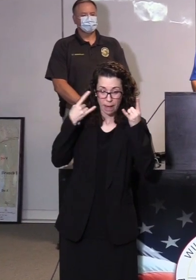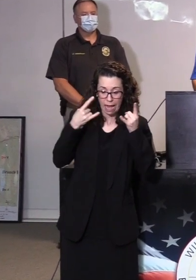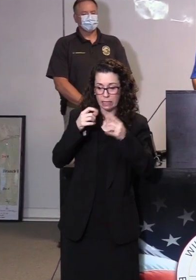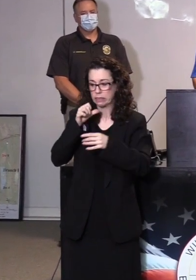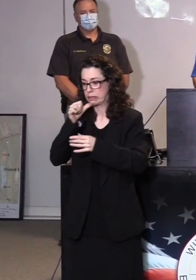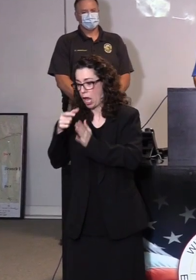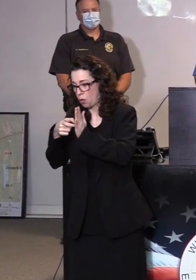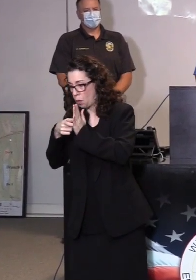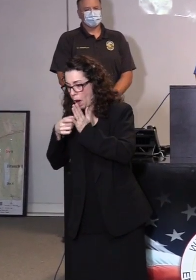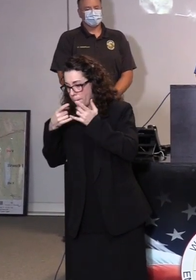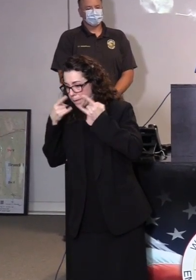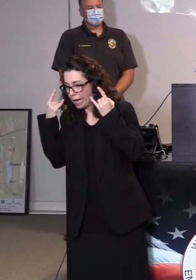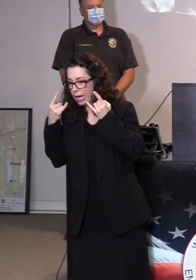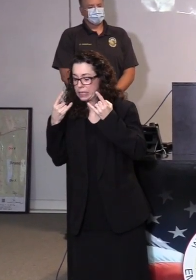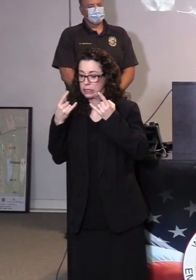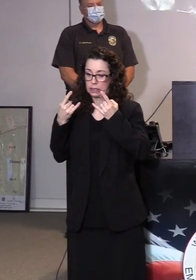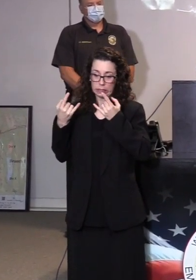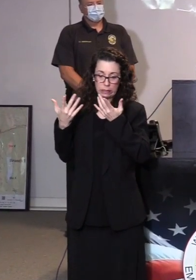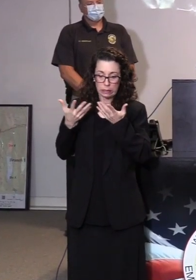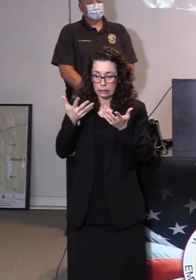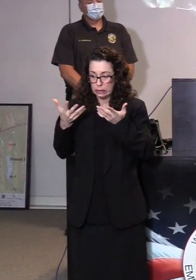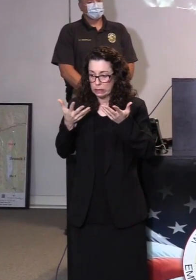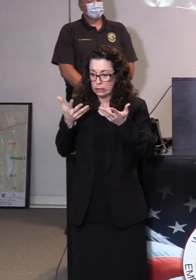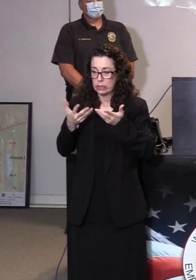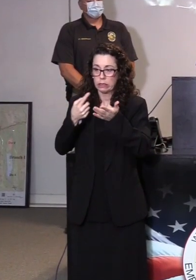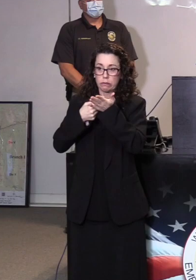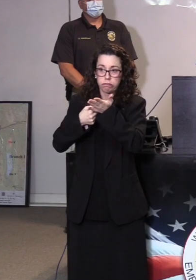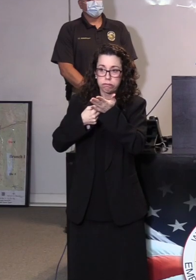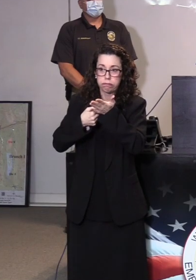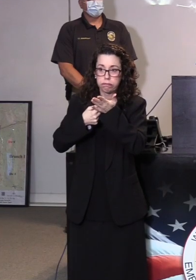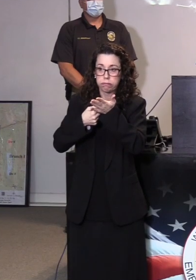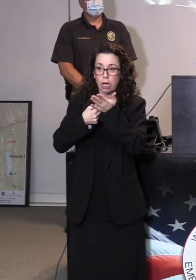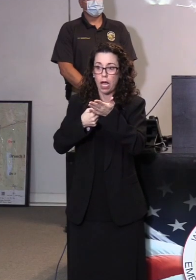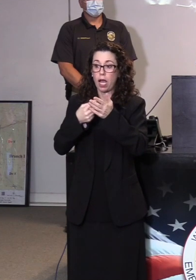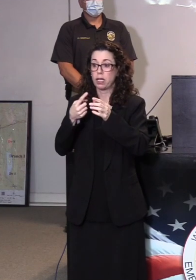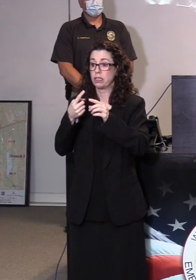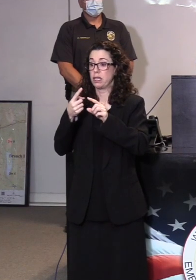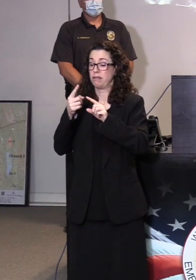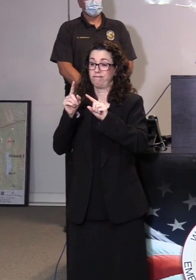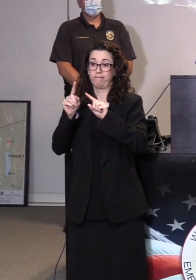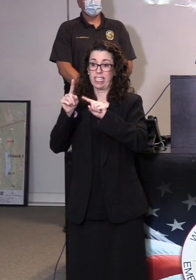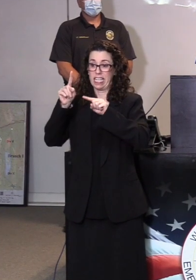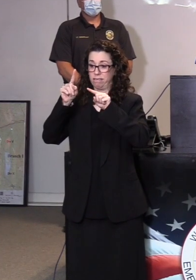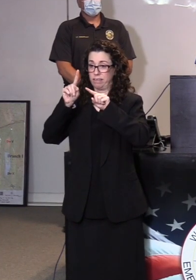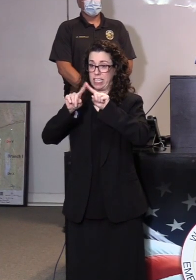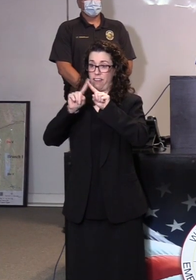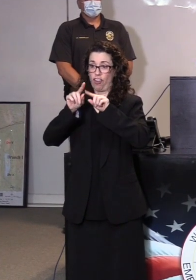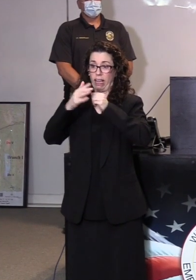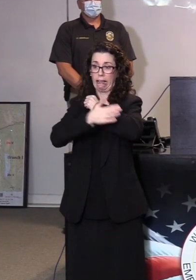other counties all over the state take different approaches as it relates to wearing masks. As you